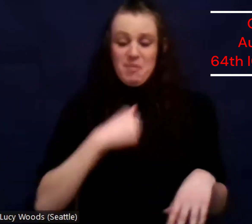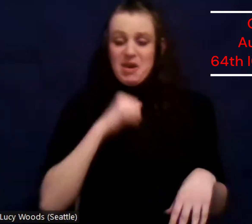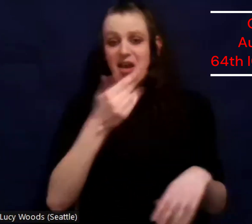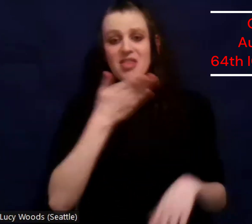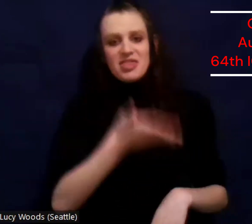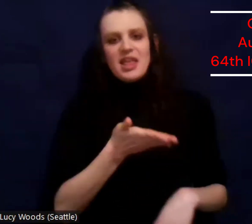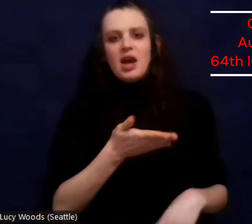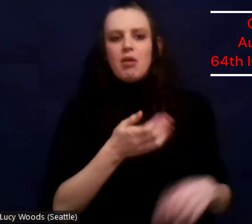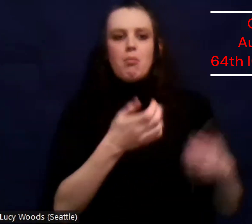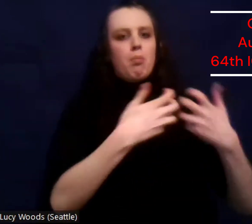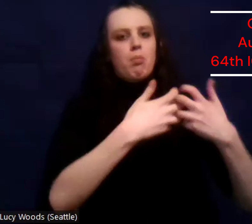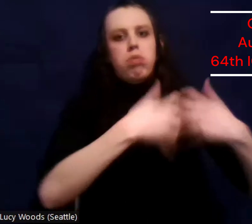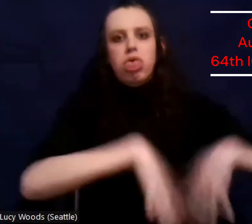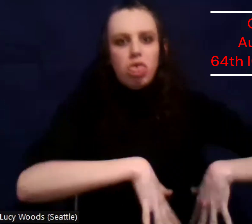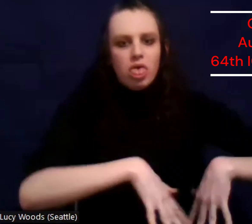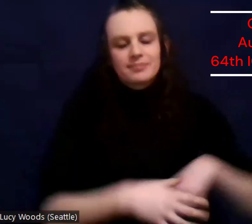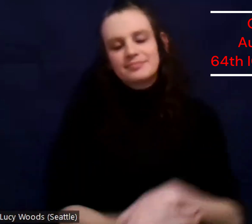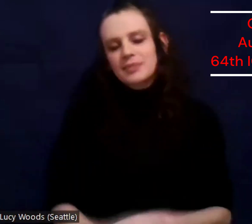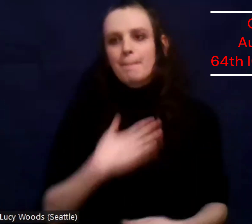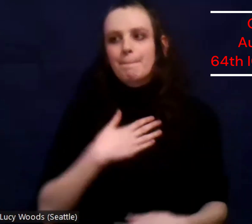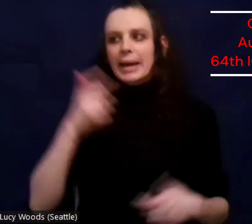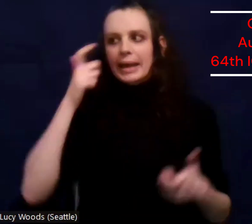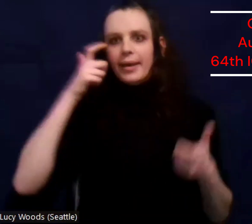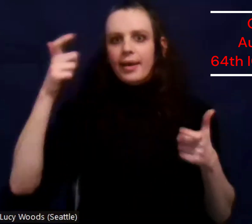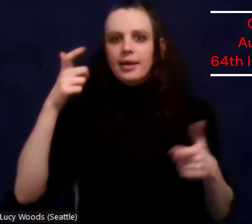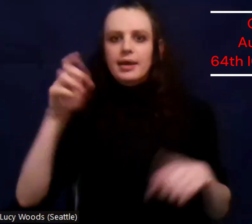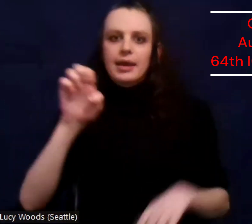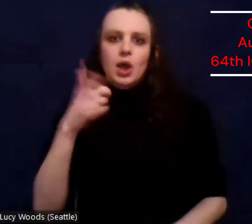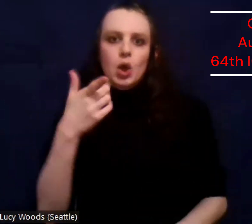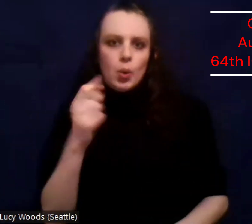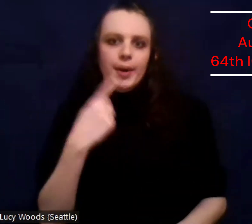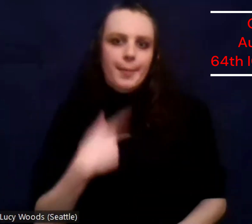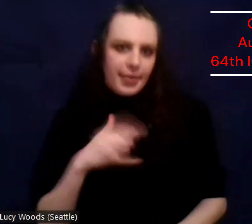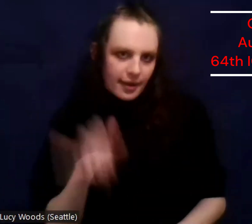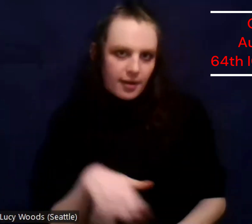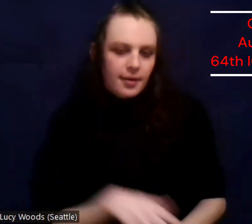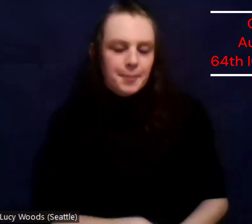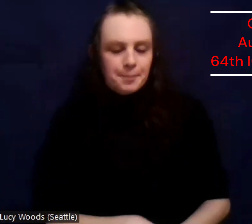ego tells me. Um, you know,